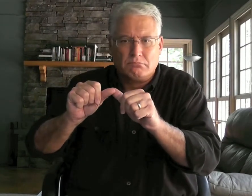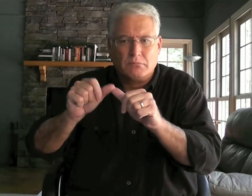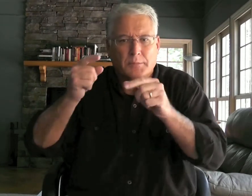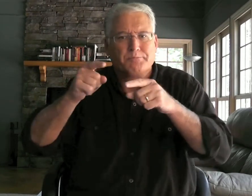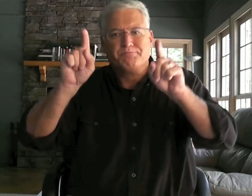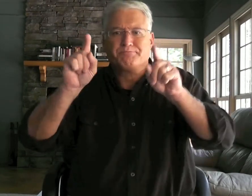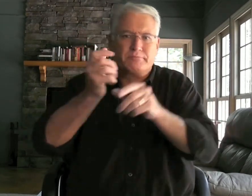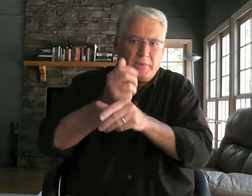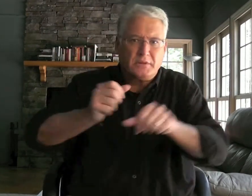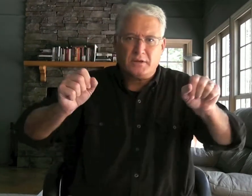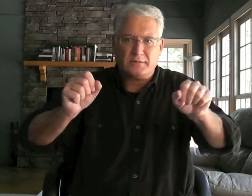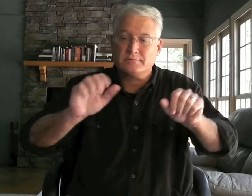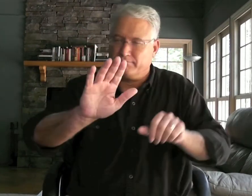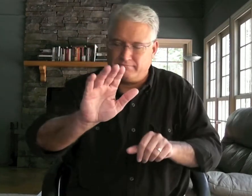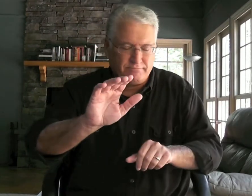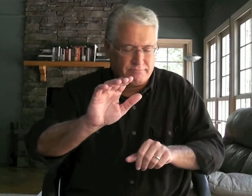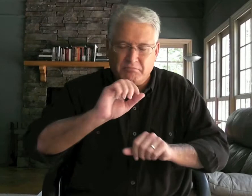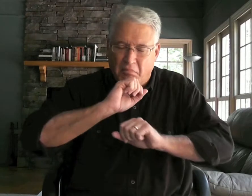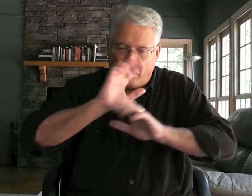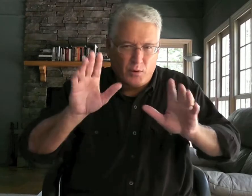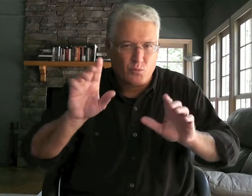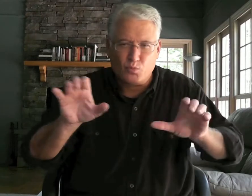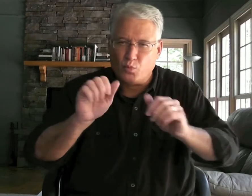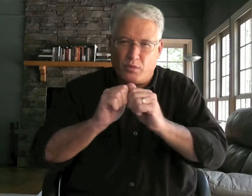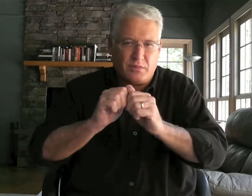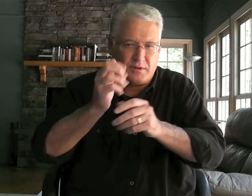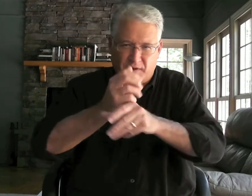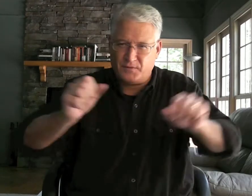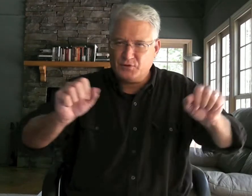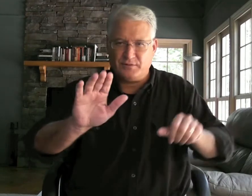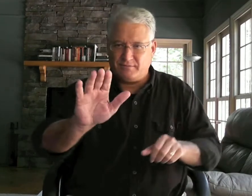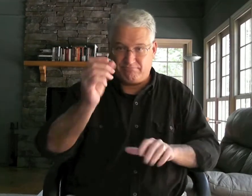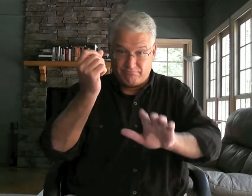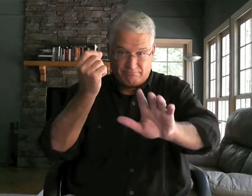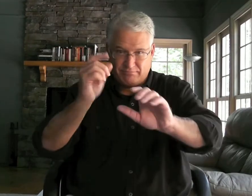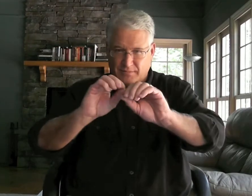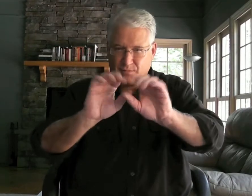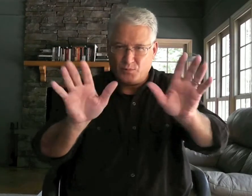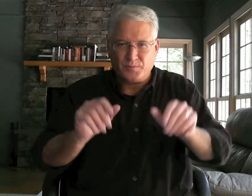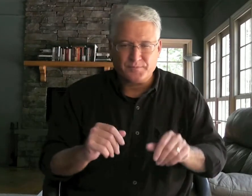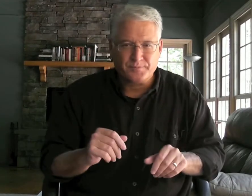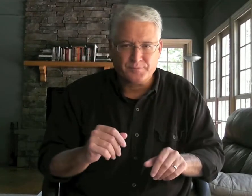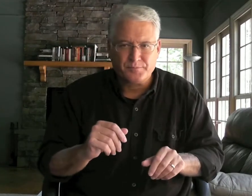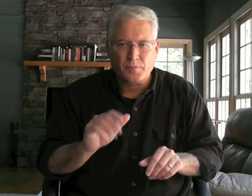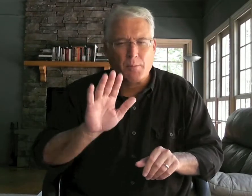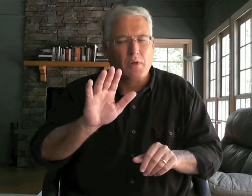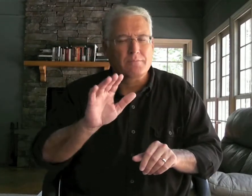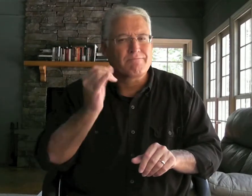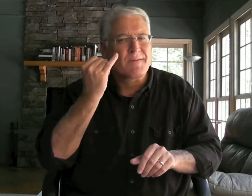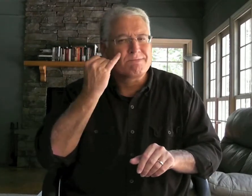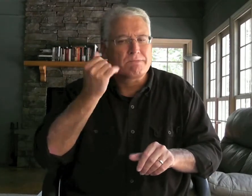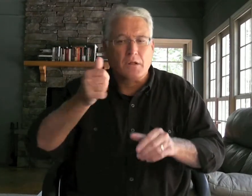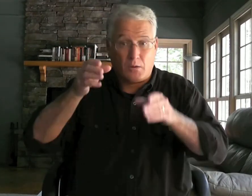this, continuously being diligent about that doesn't give you salvation. It has nothing to do with your salvation. I want you to understand